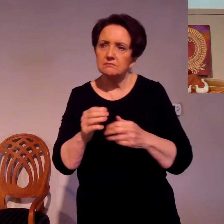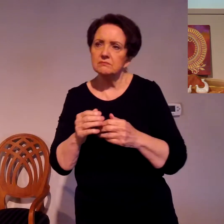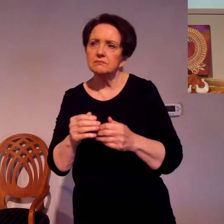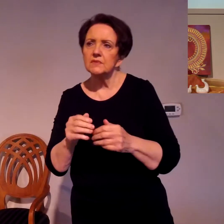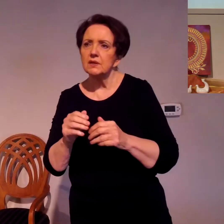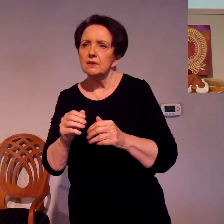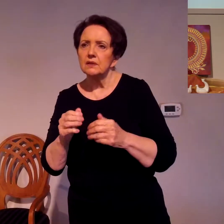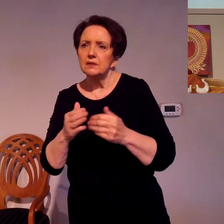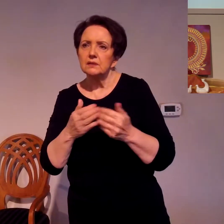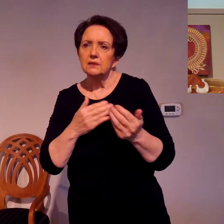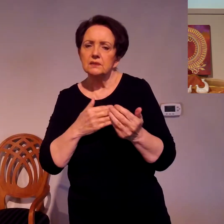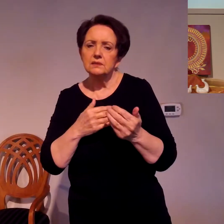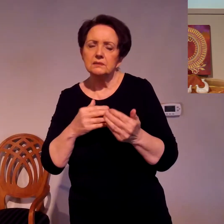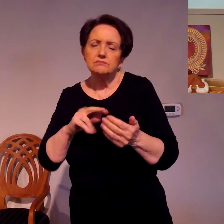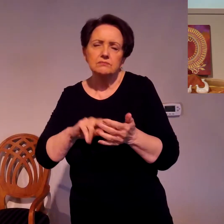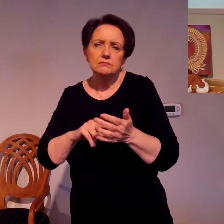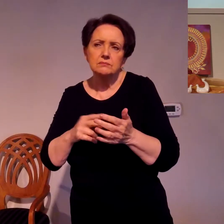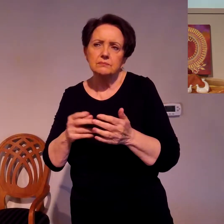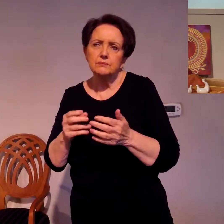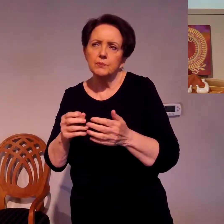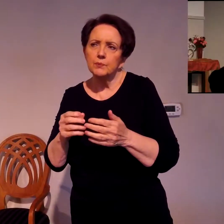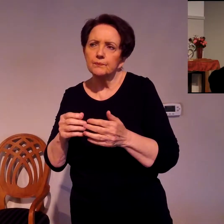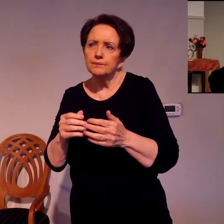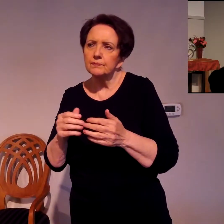are in a romantic relationship with?